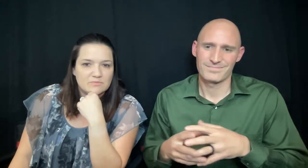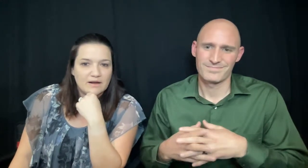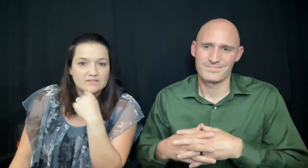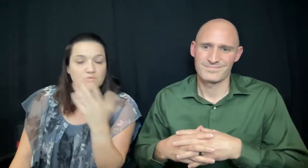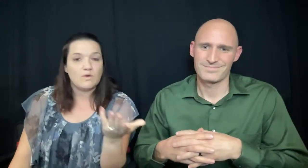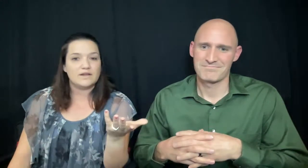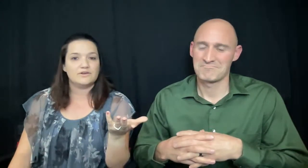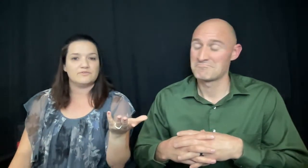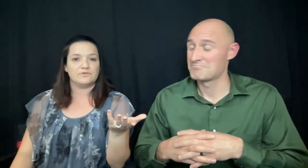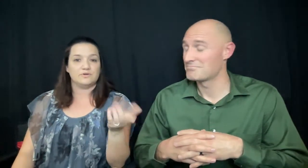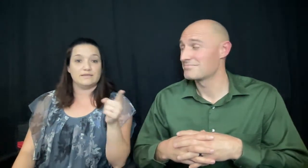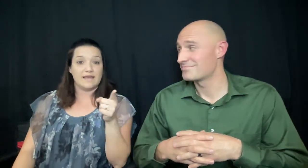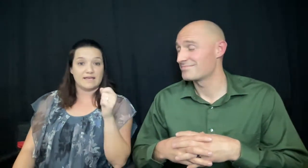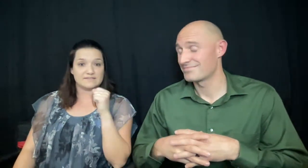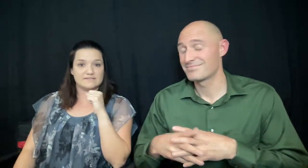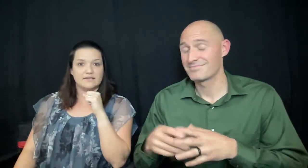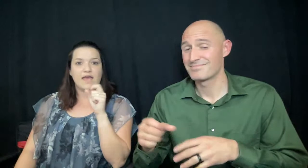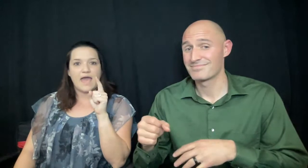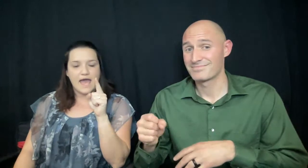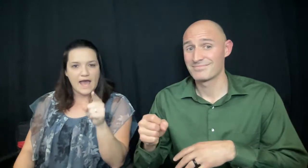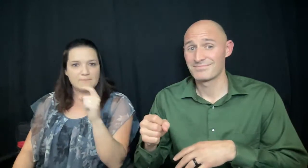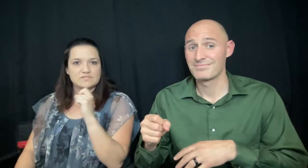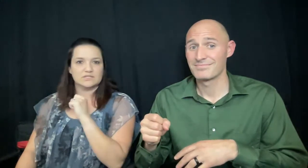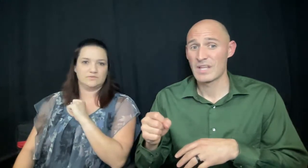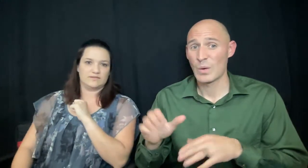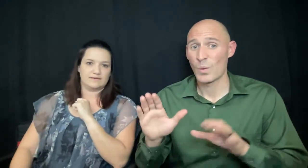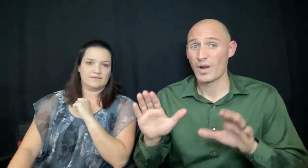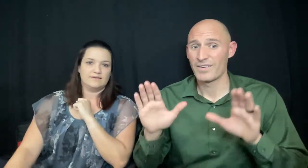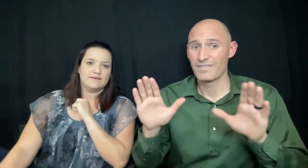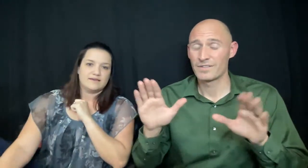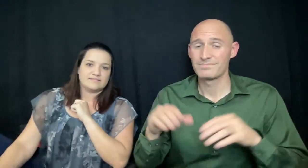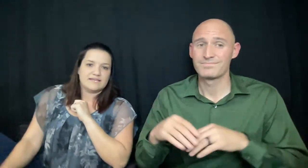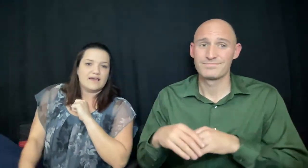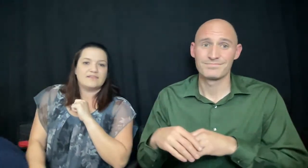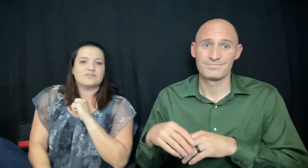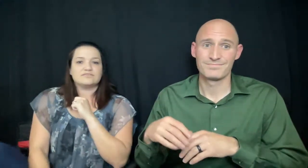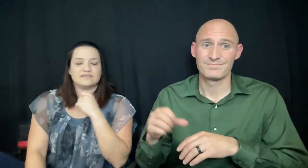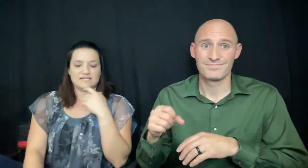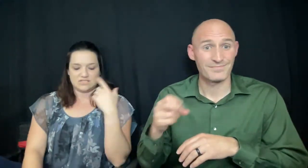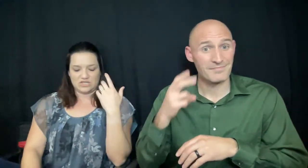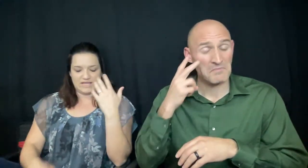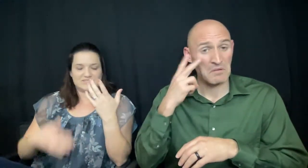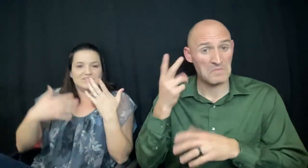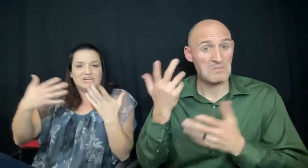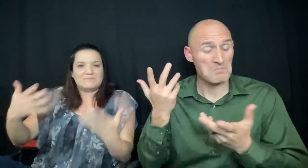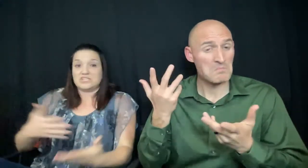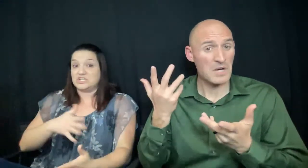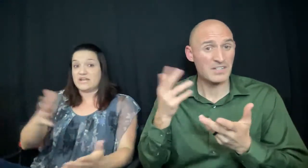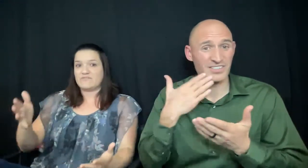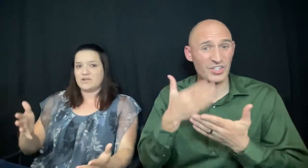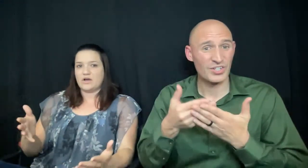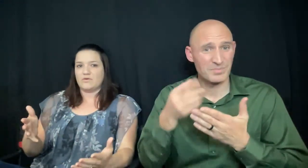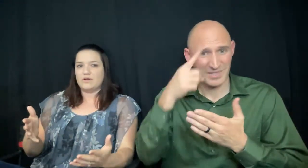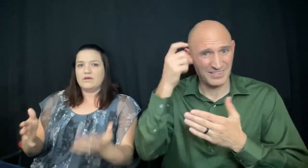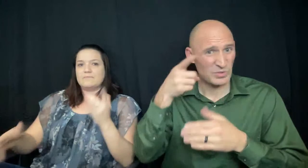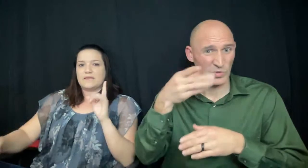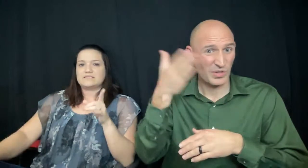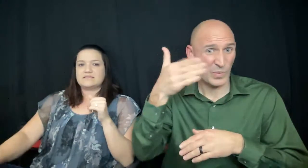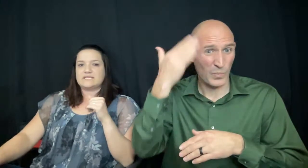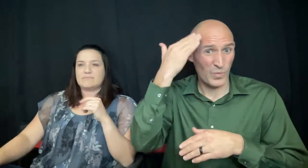practice. Wonderful. Yes, absolutely. See, and it's good because you never know. That's the thing